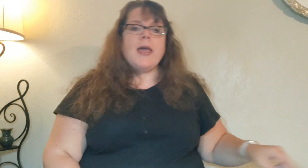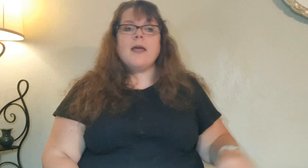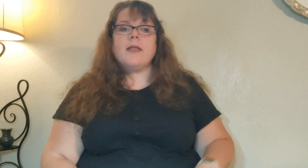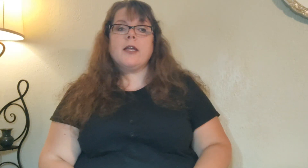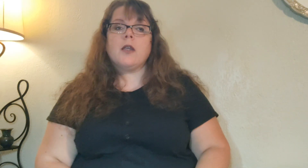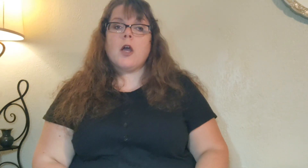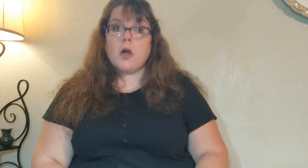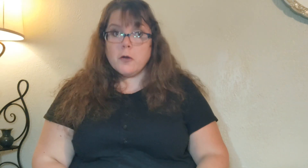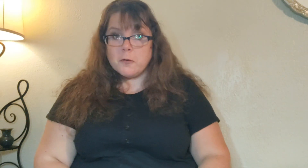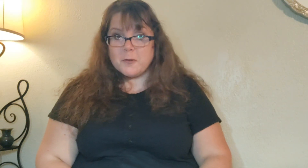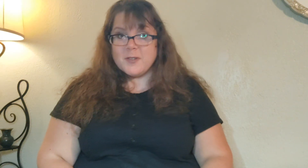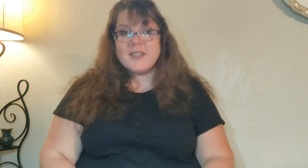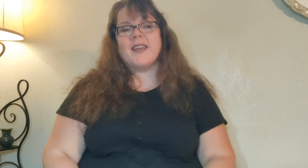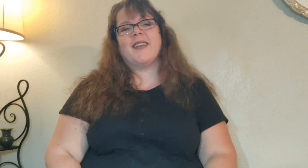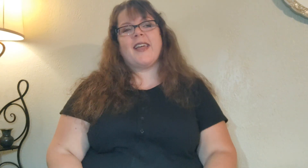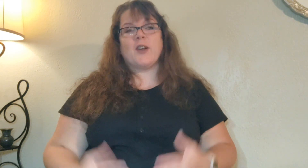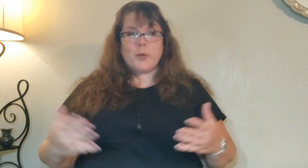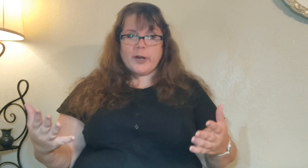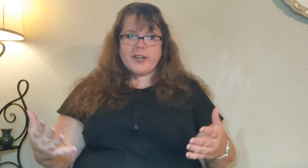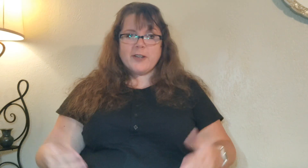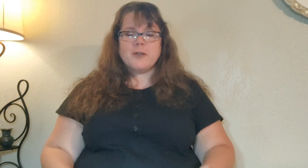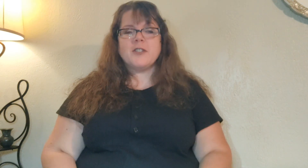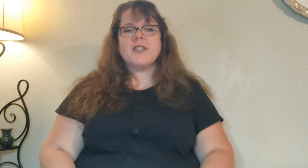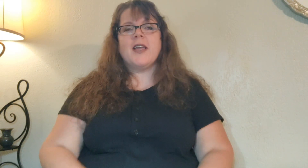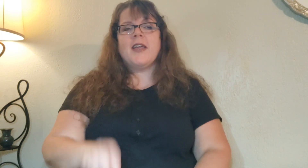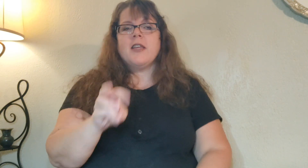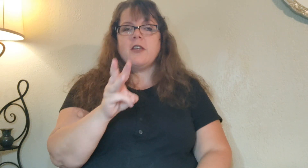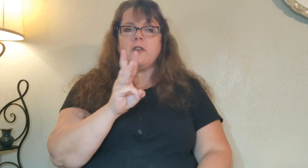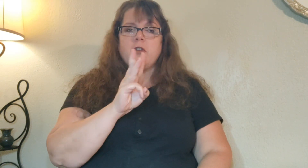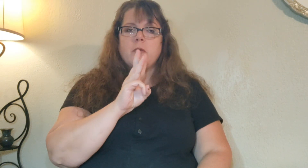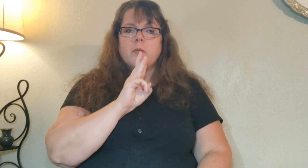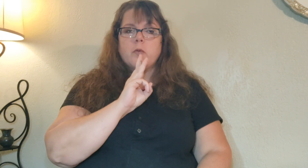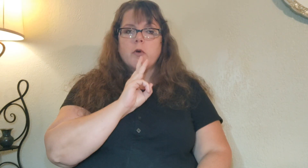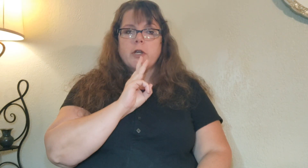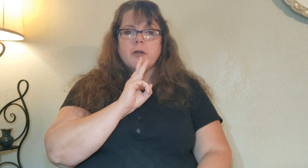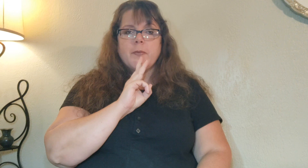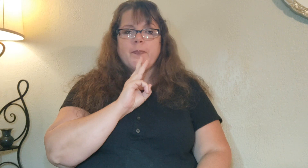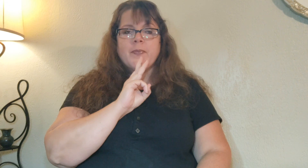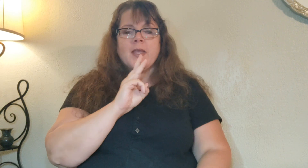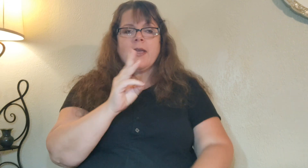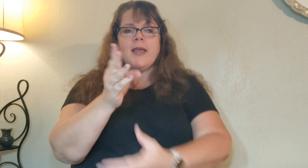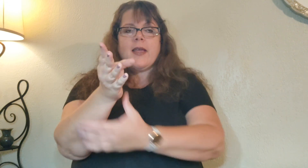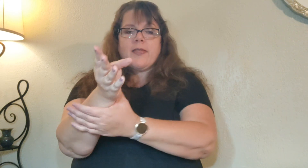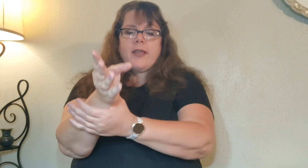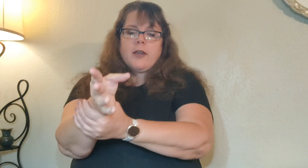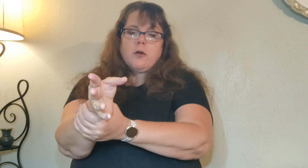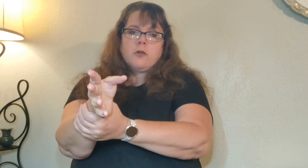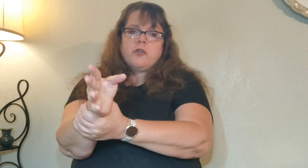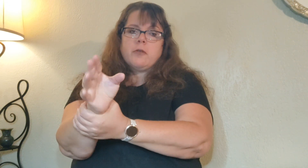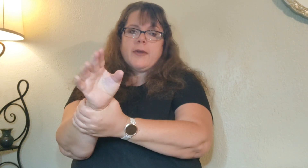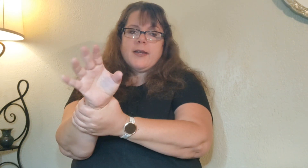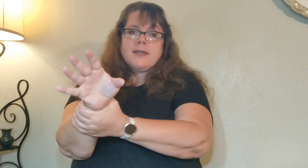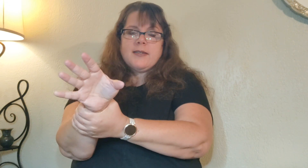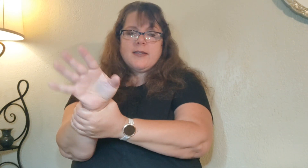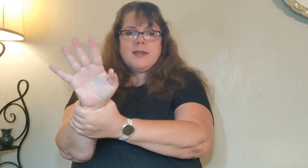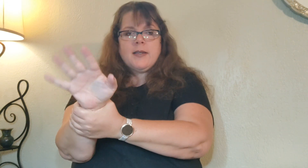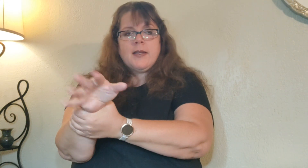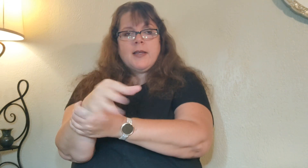And then hose, like a water hose, you do water, and then hold your wrist,